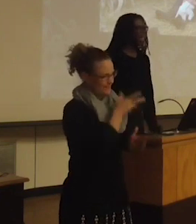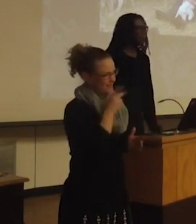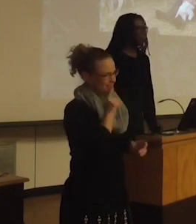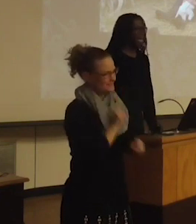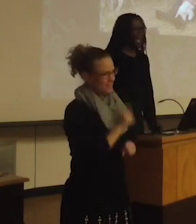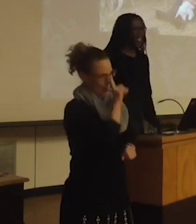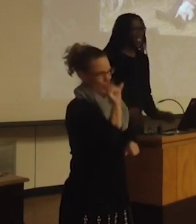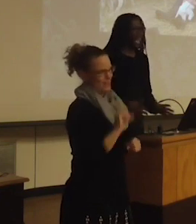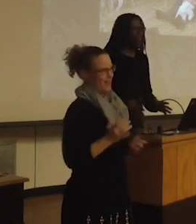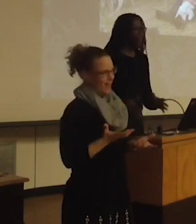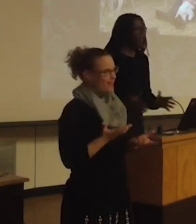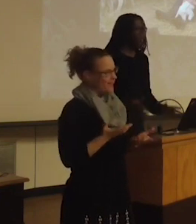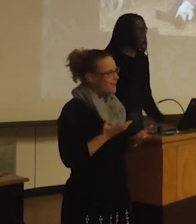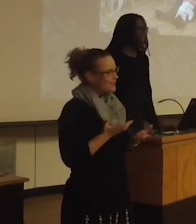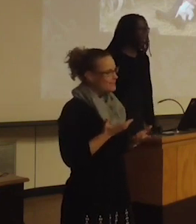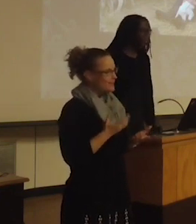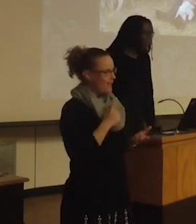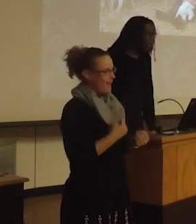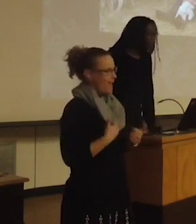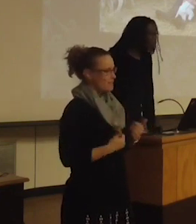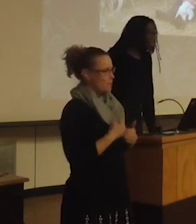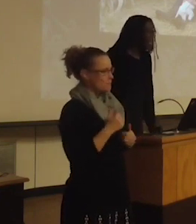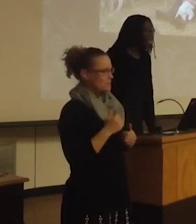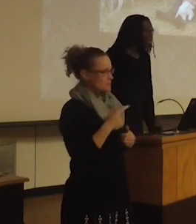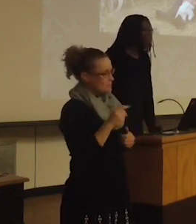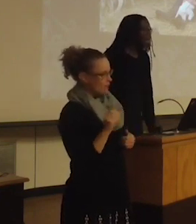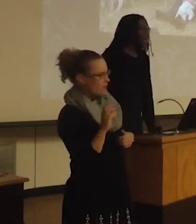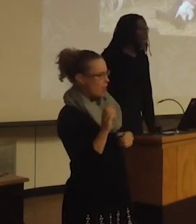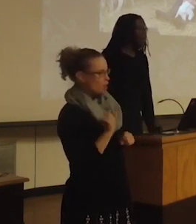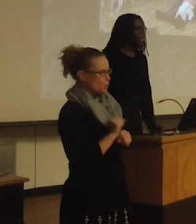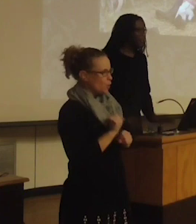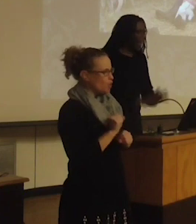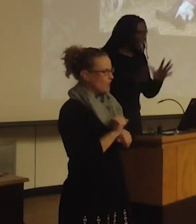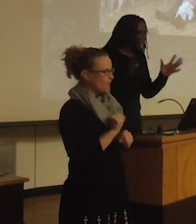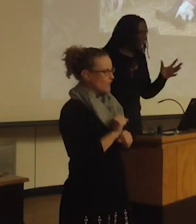actually look like, that actually have primarily people of color working in them.